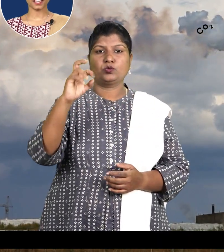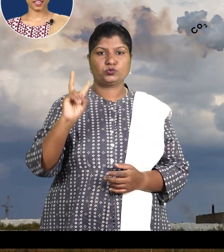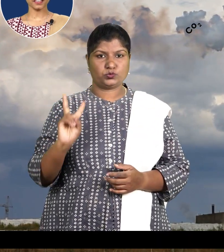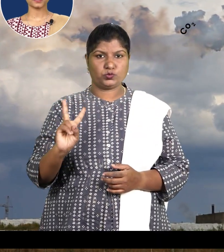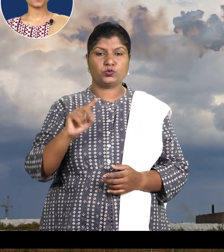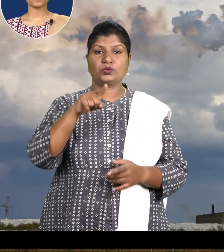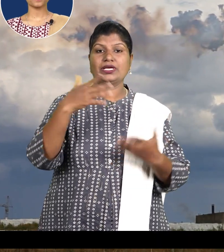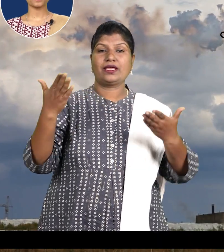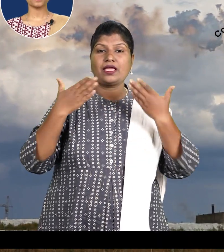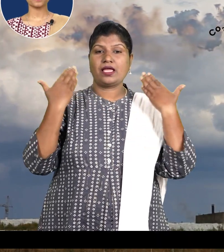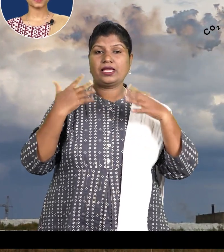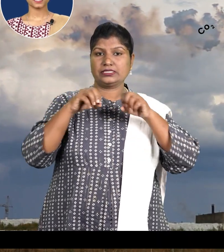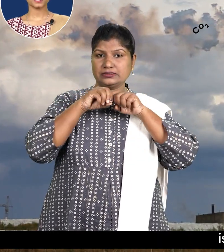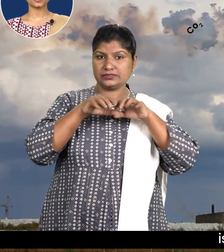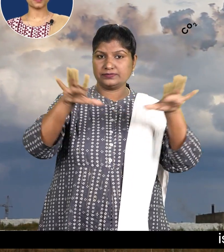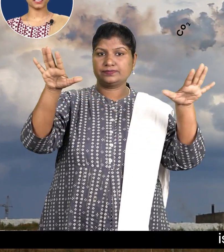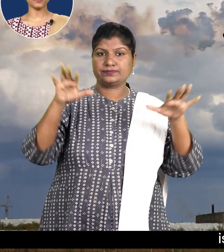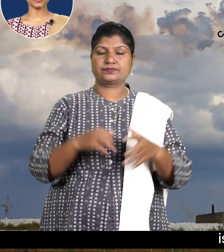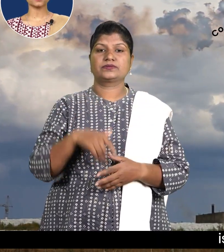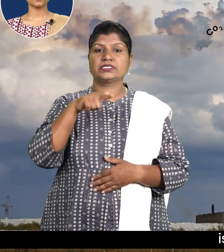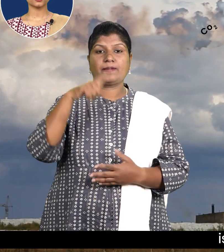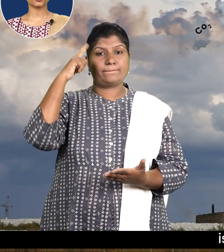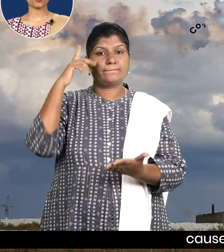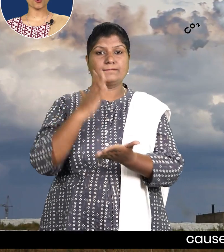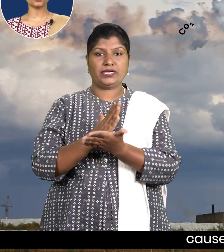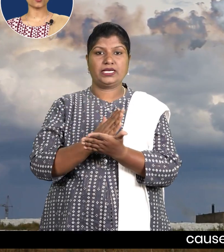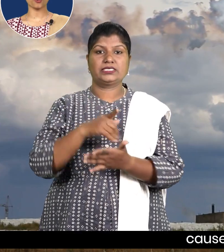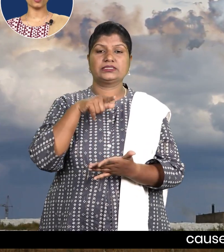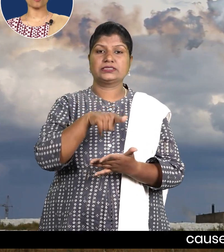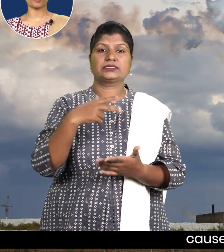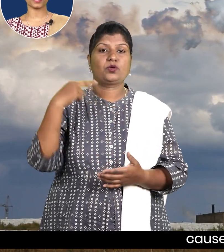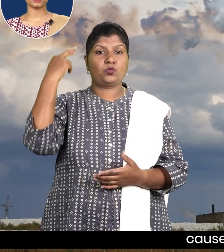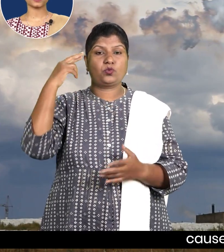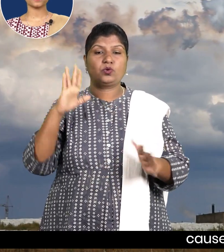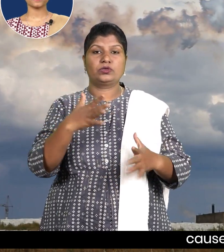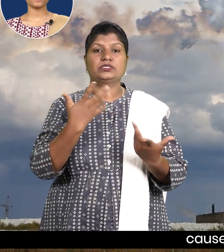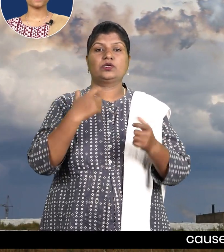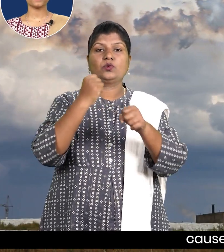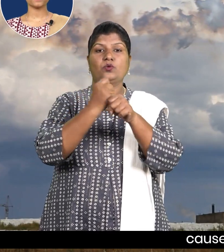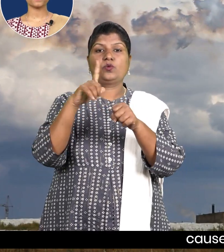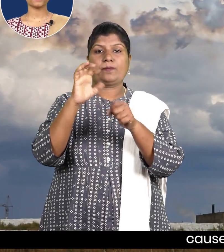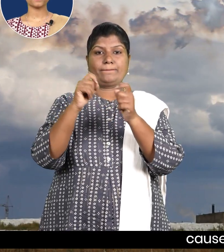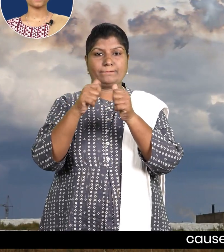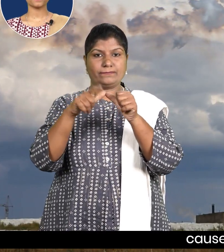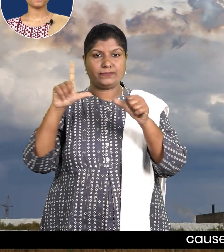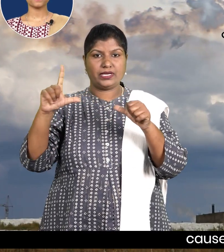in the air is believed to cause global warming.